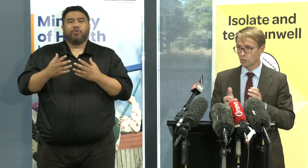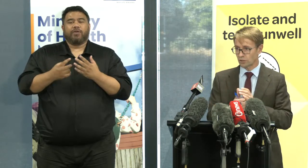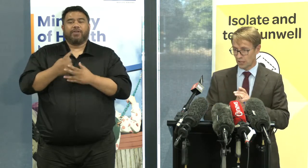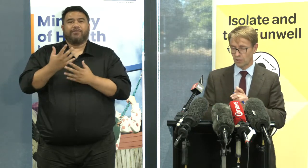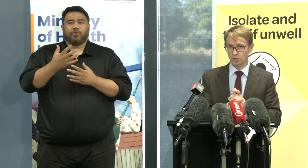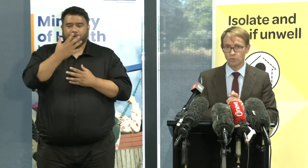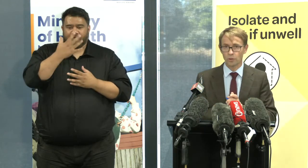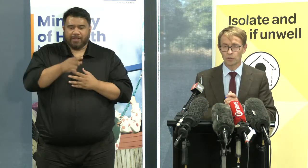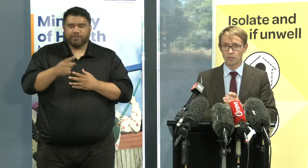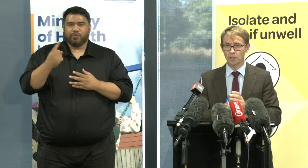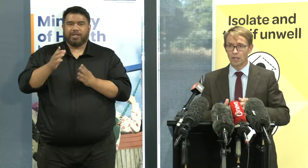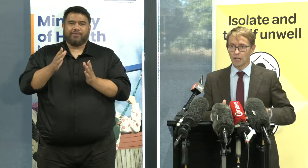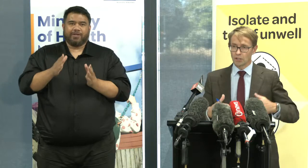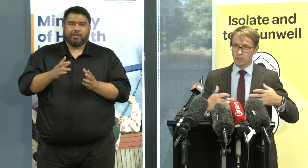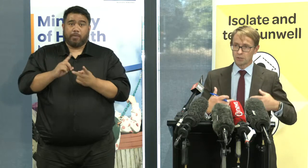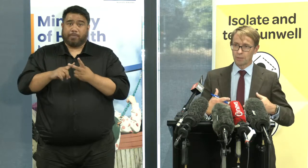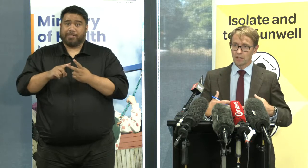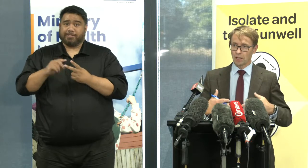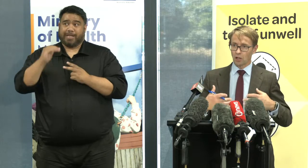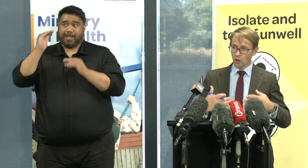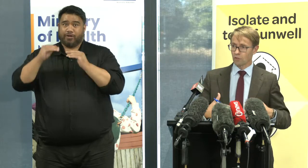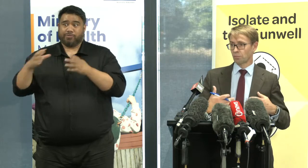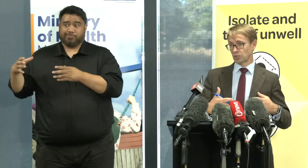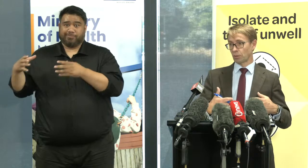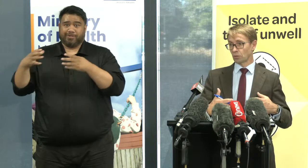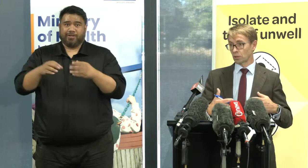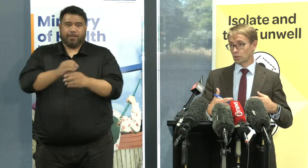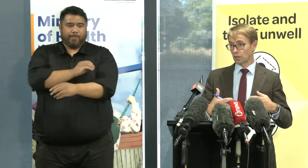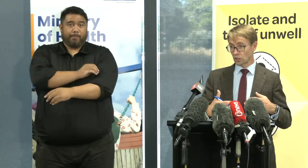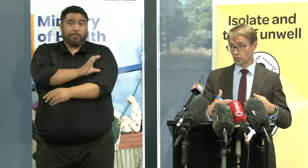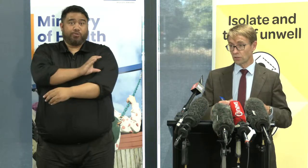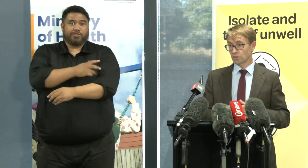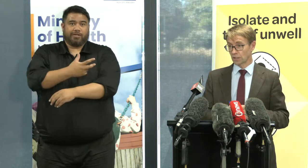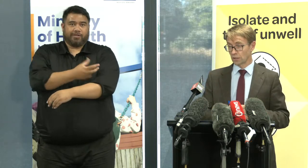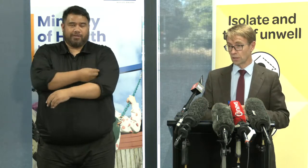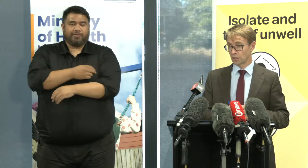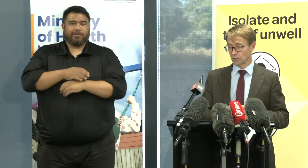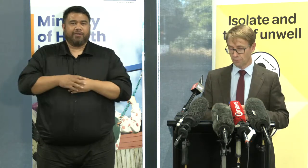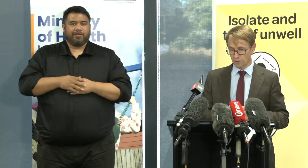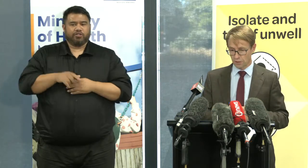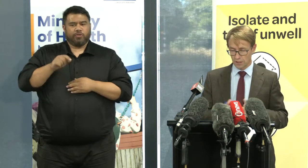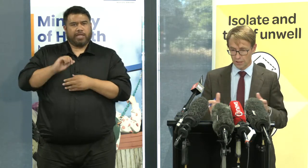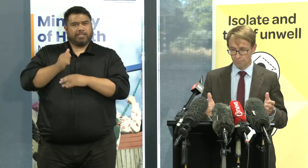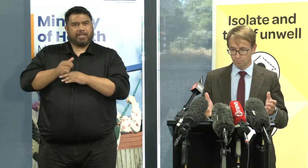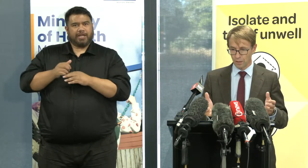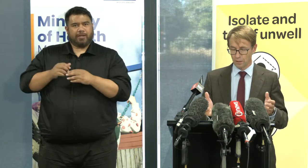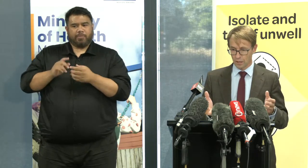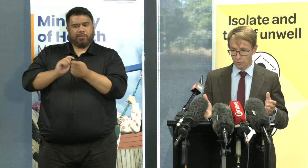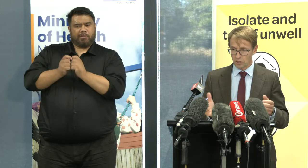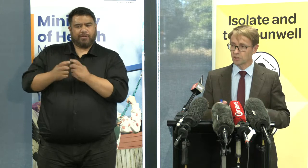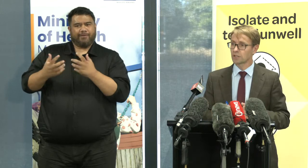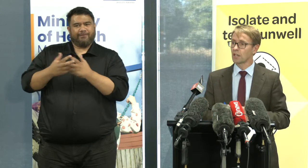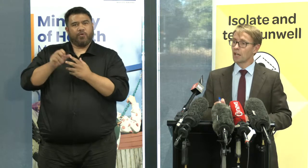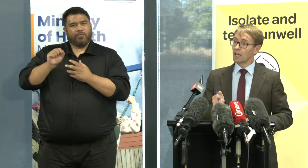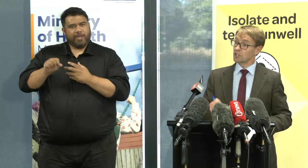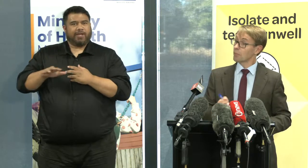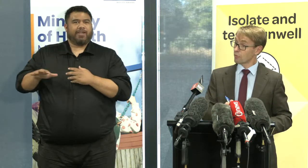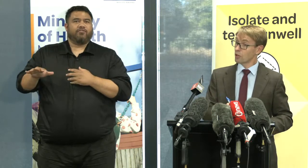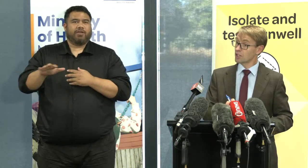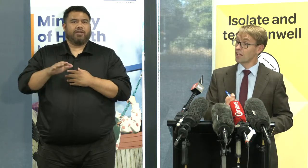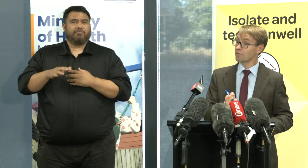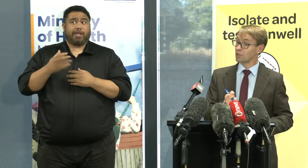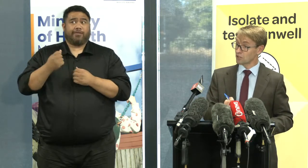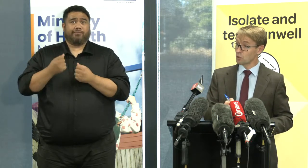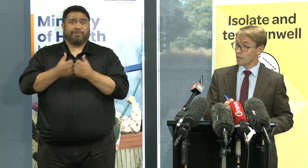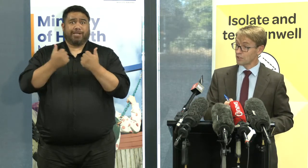well as, of course, adults for the booster. So there's been a lot of bespoke initiatives in different regions, and some